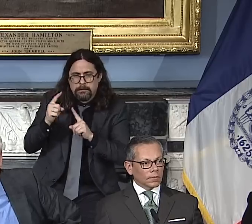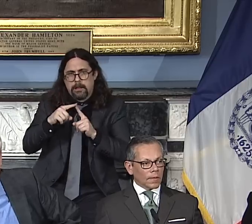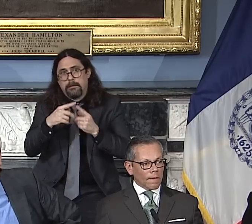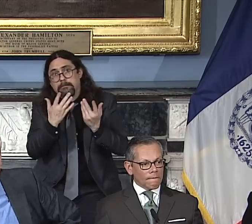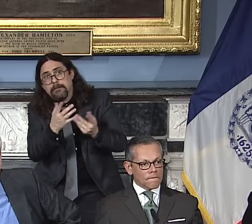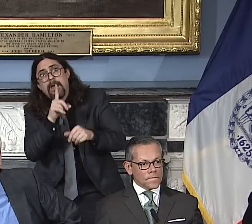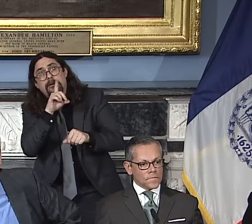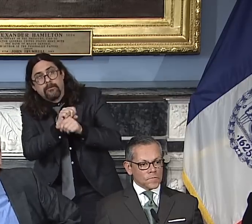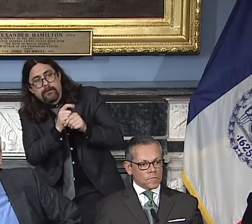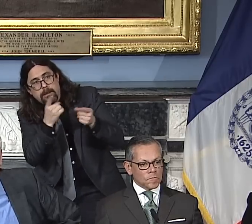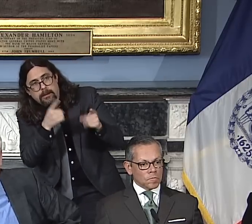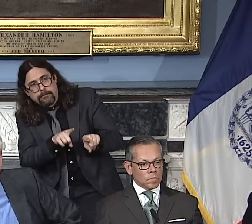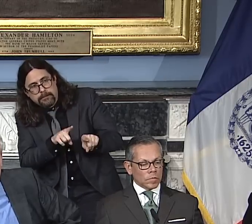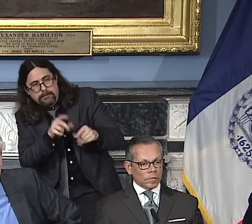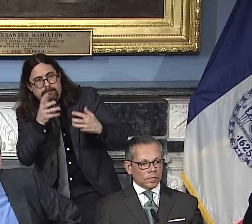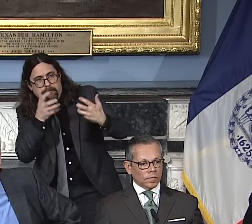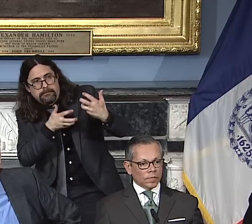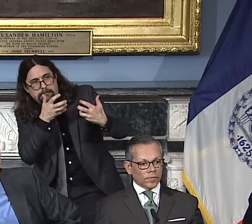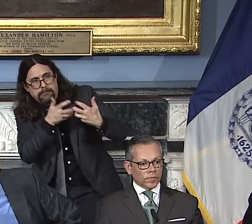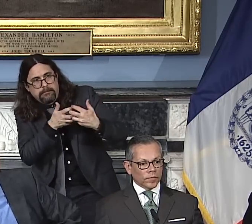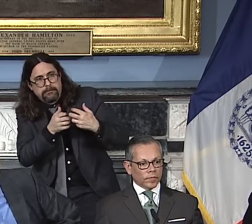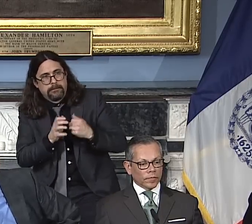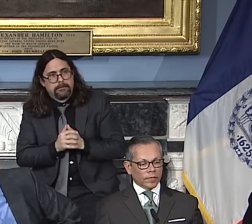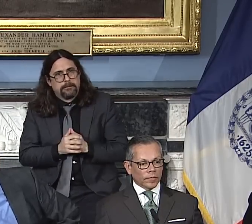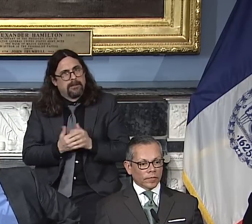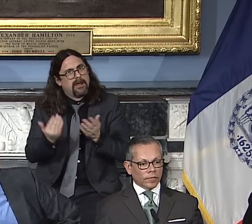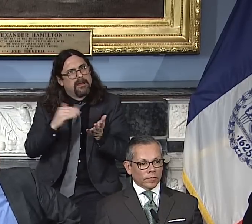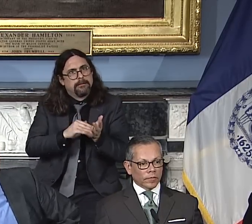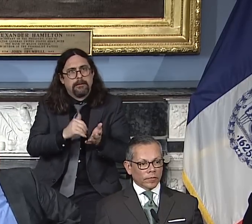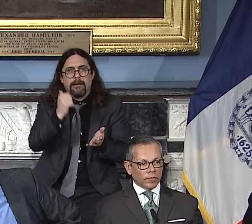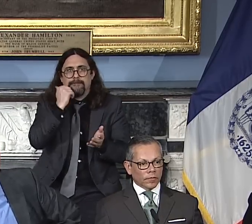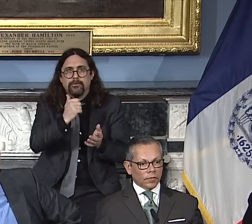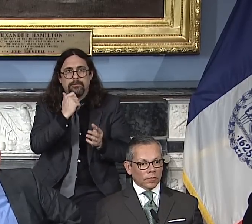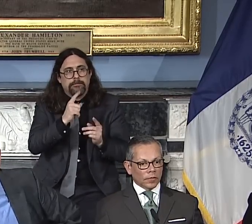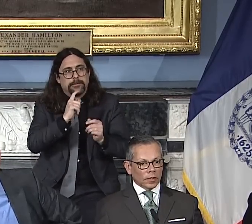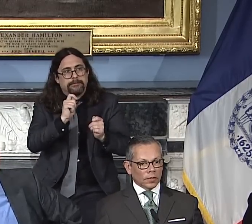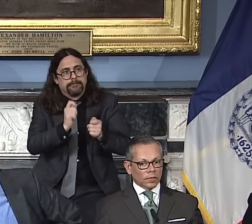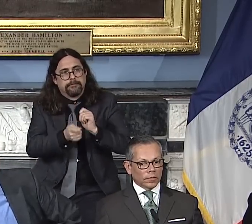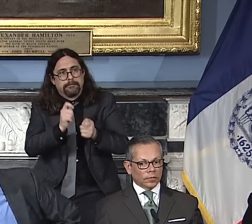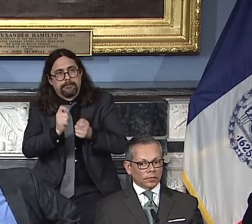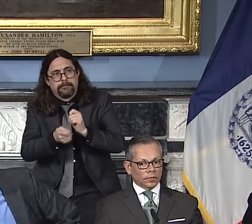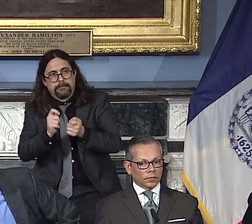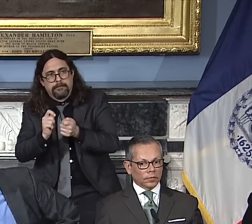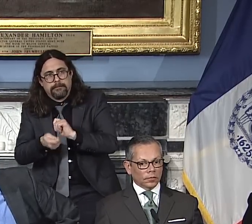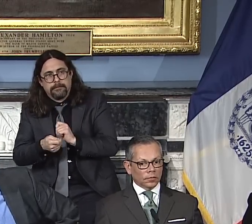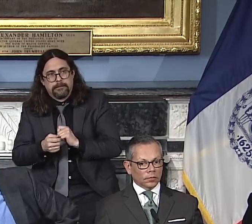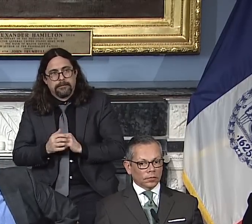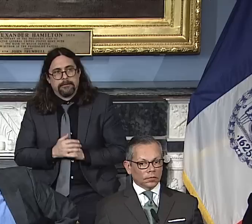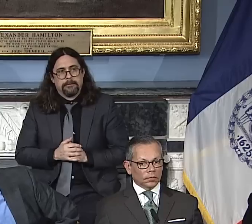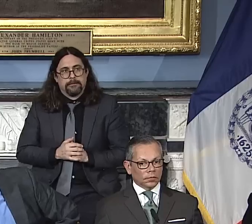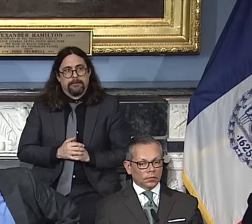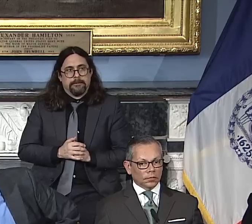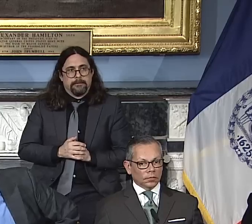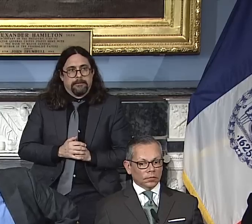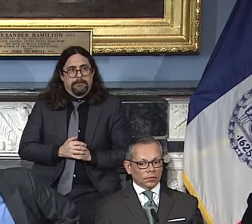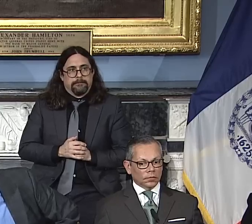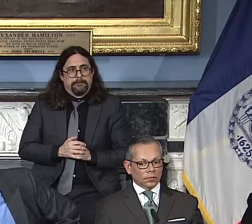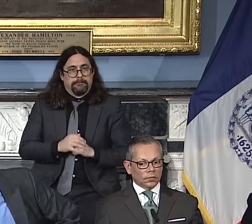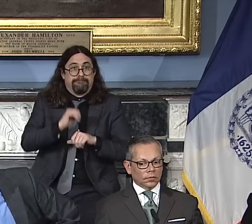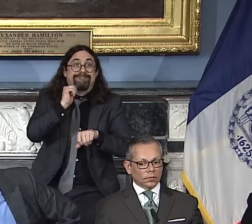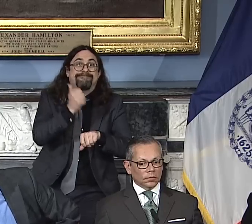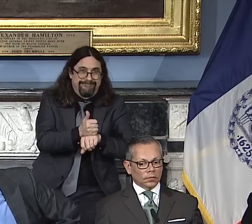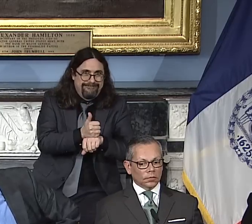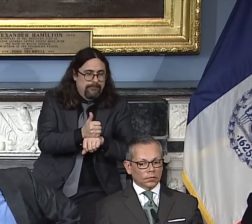very much a 1 day at a time, 1 hour at a time in terms of taking in new information, making adjustments, while simultaneously running scenarios that are really